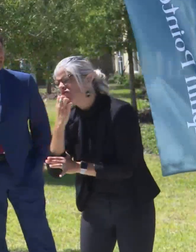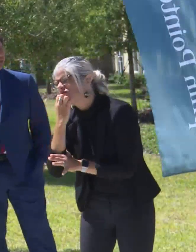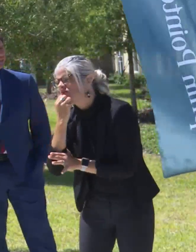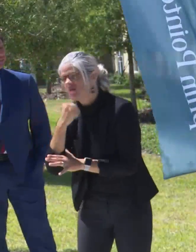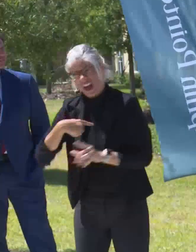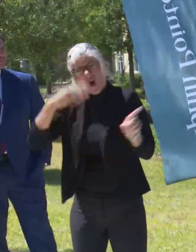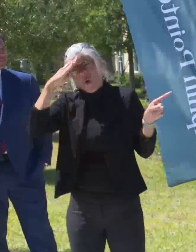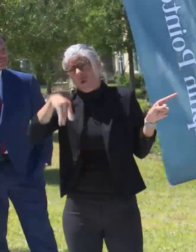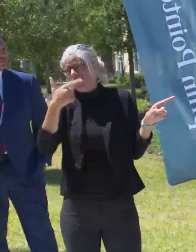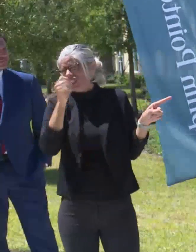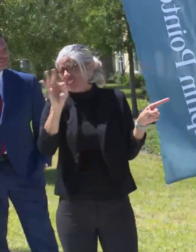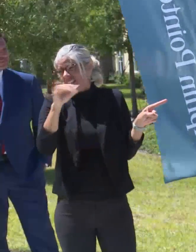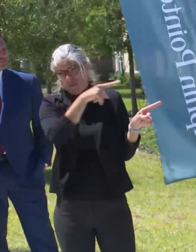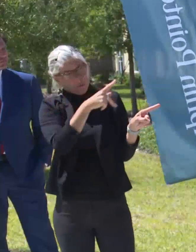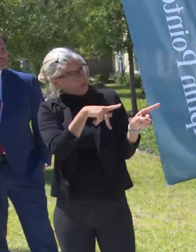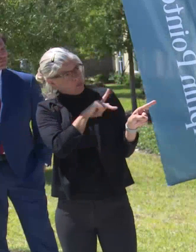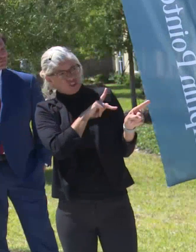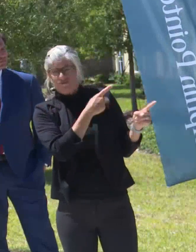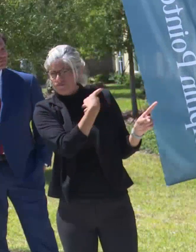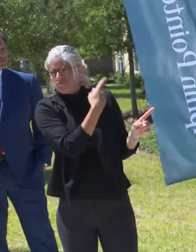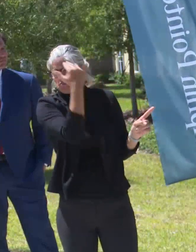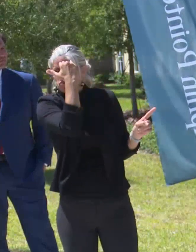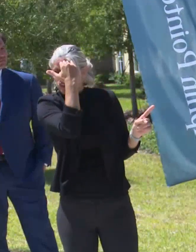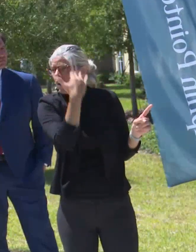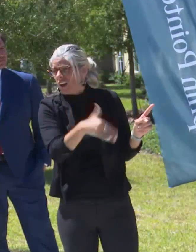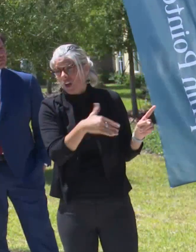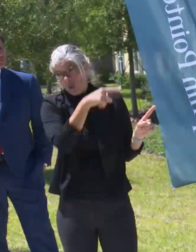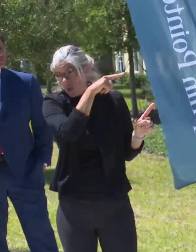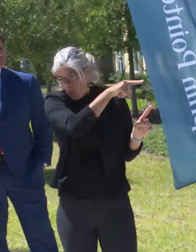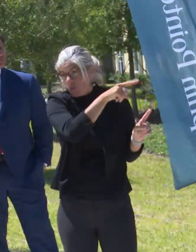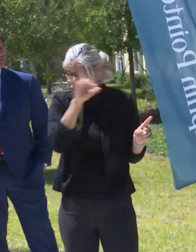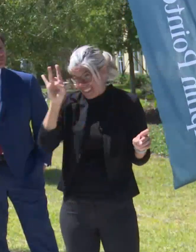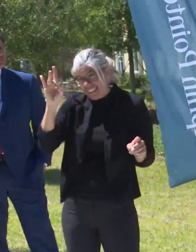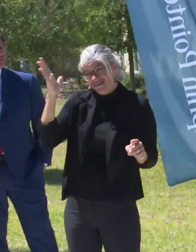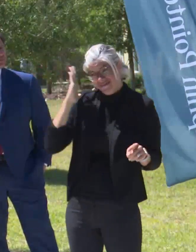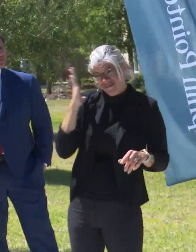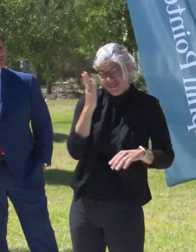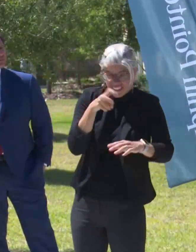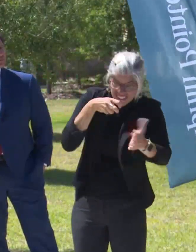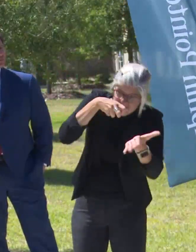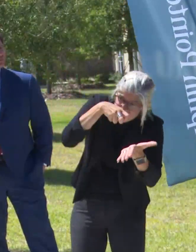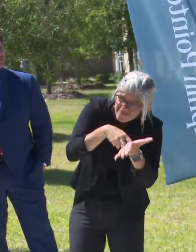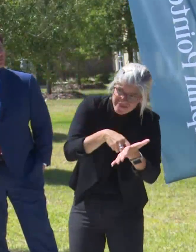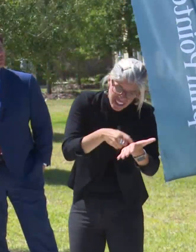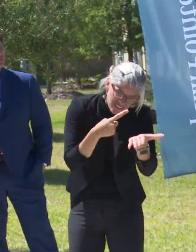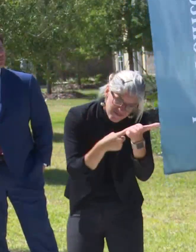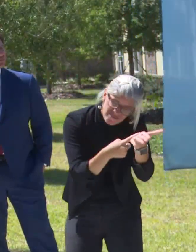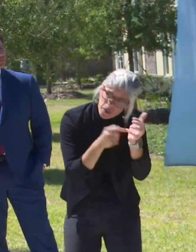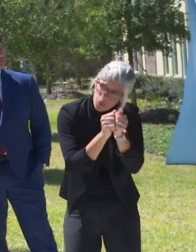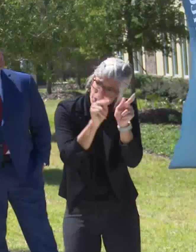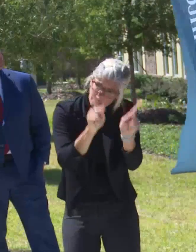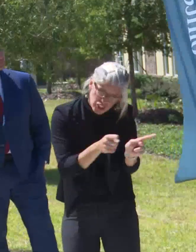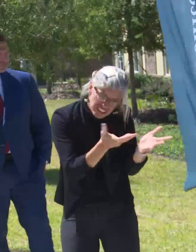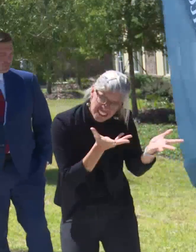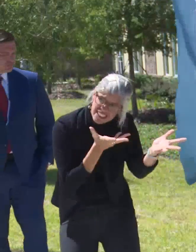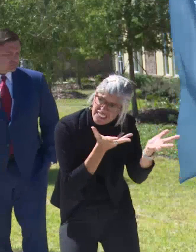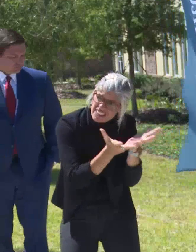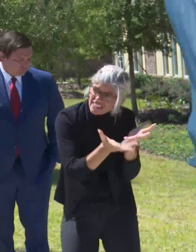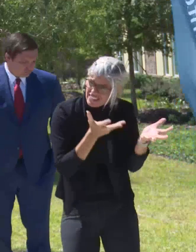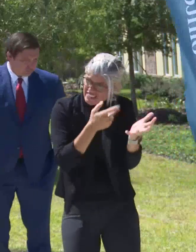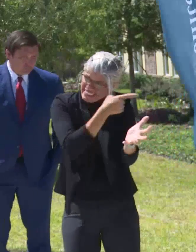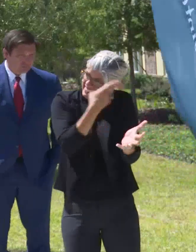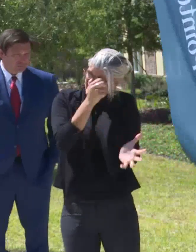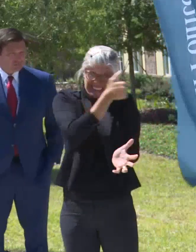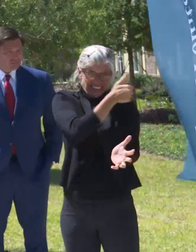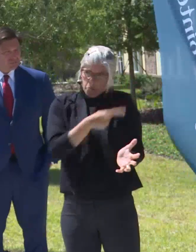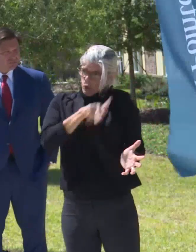personally have been bedside supporting transferred here, and I can't